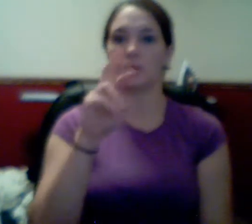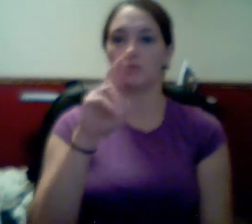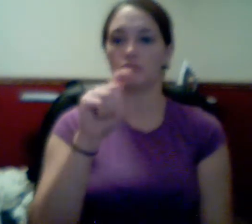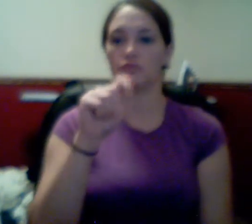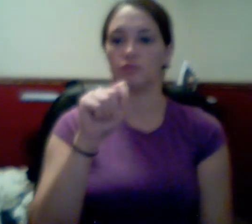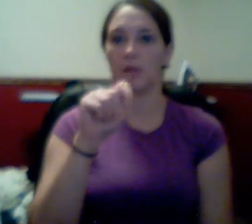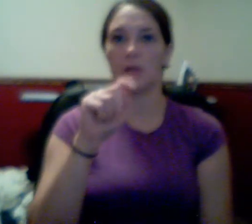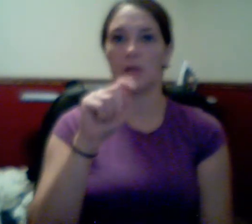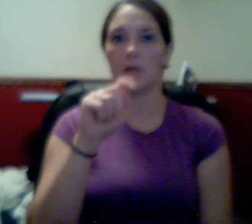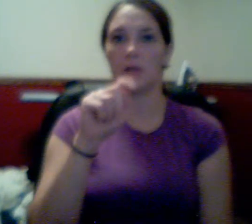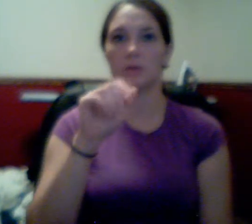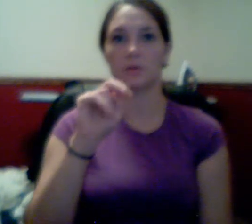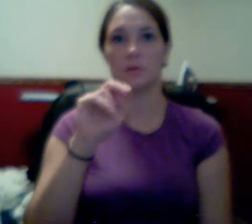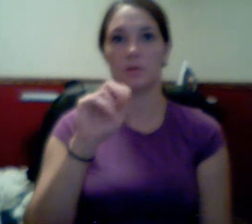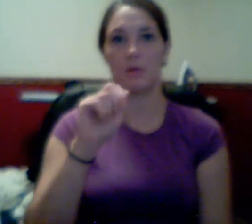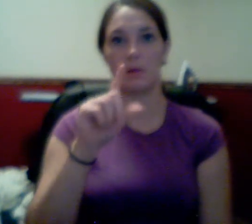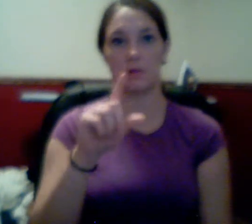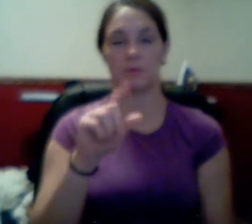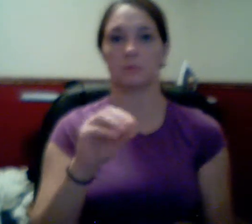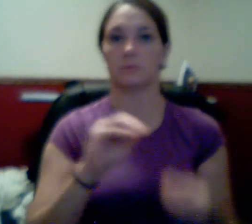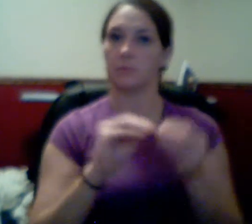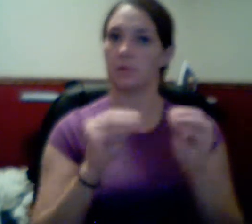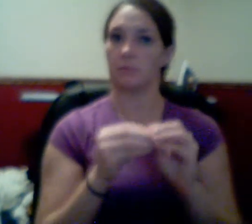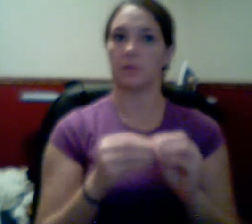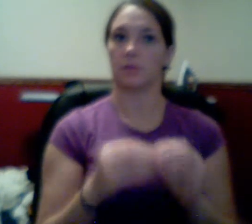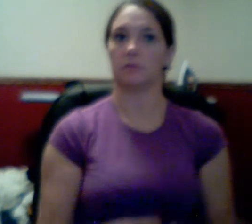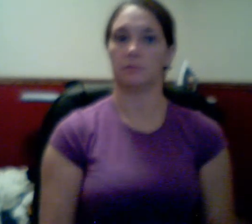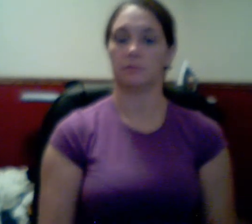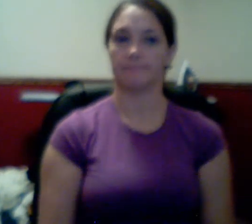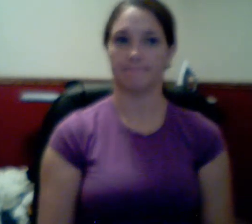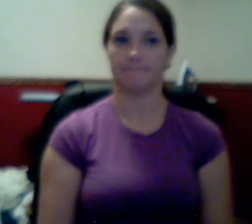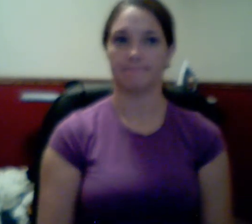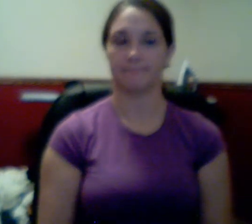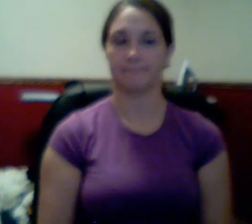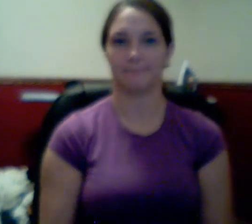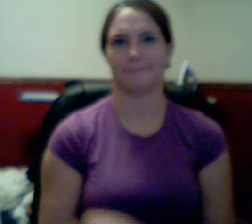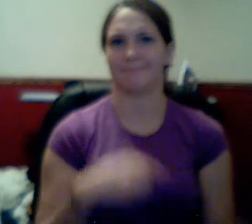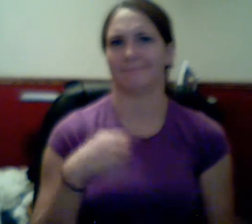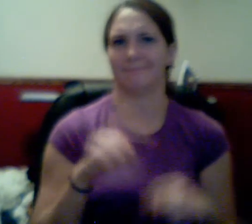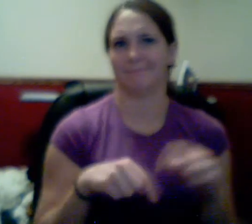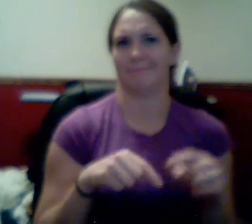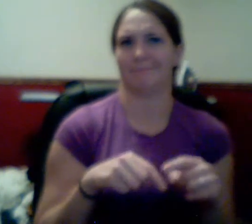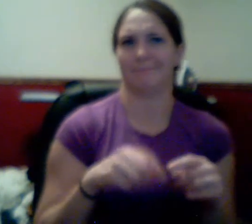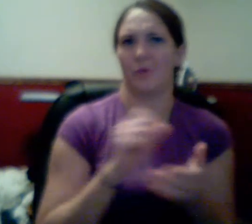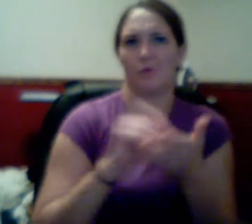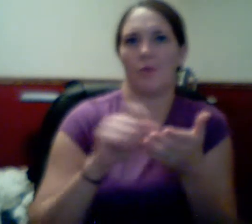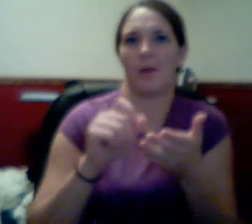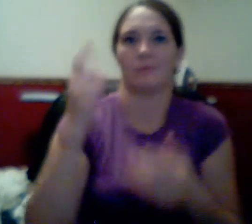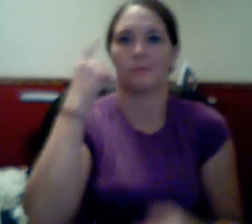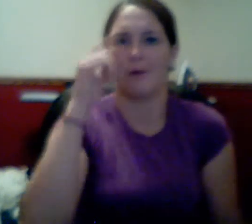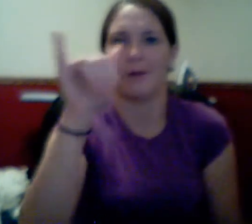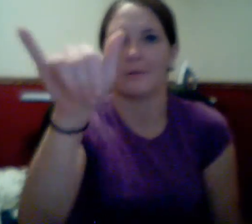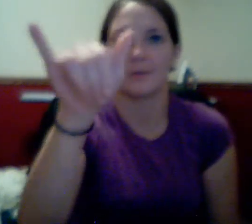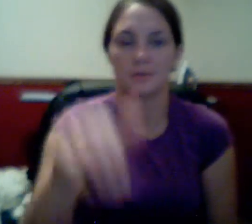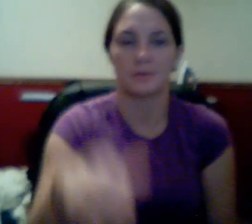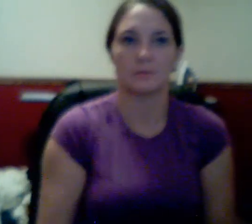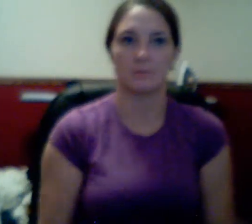Now, how can we represent these decimals in a more, obviously I can't write it forever. So the 0.666 forever can be